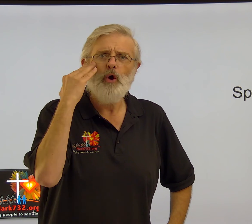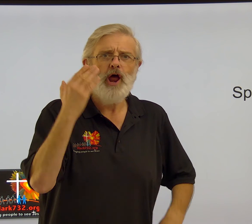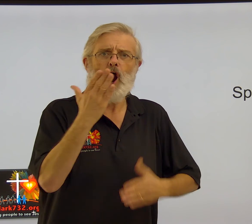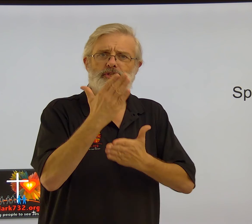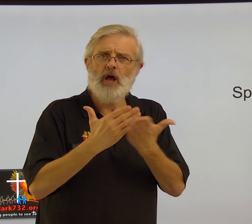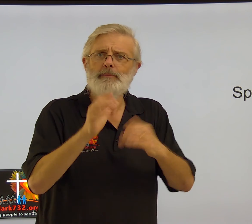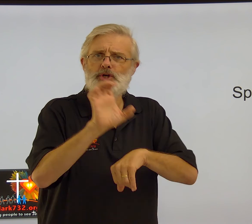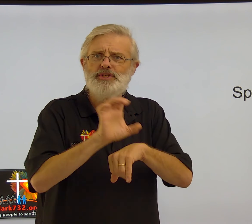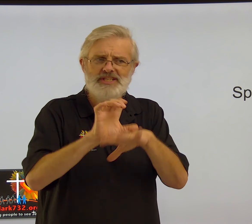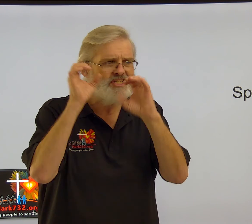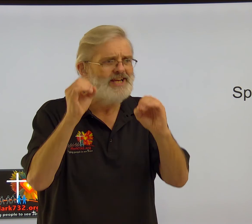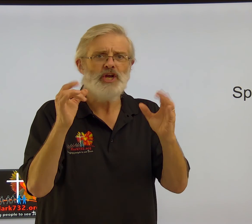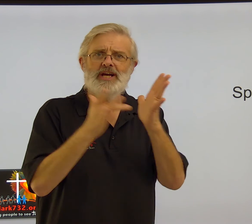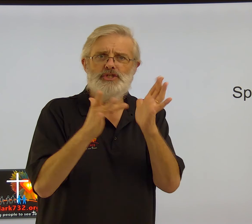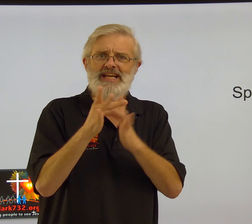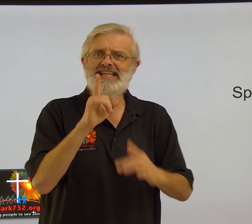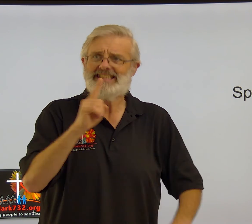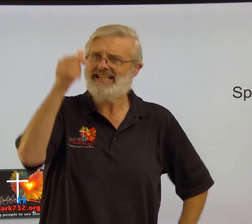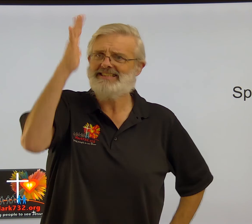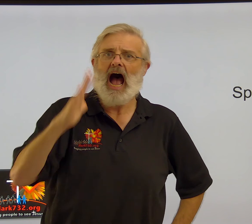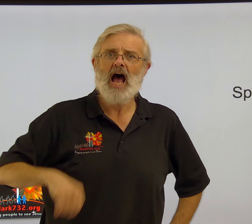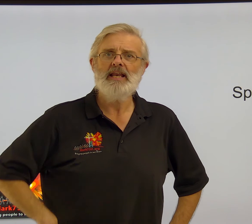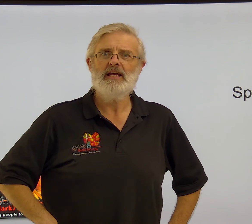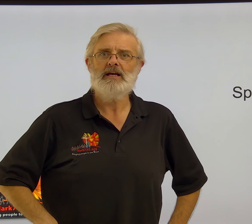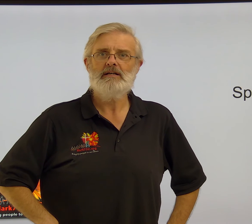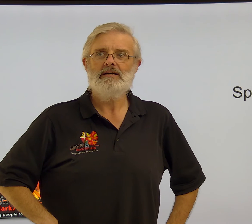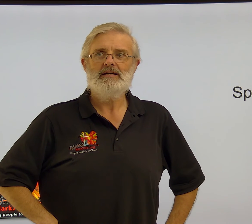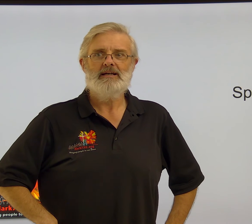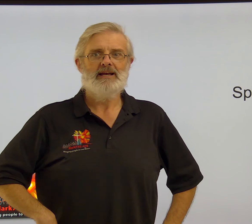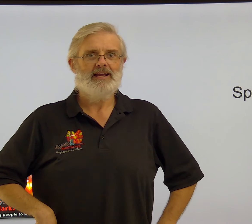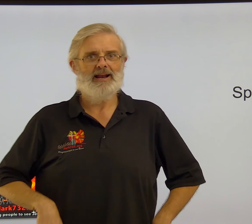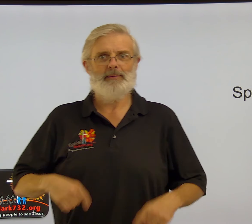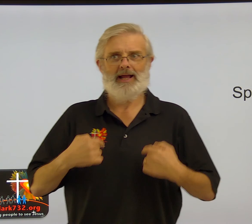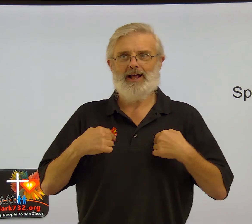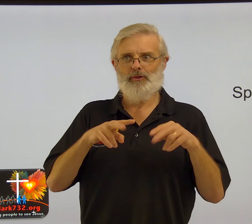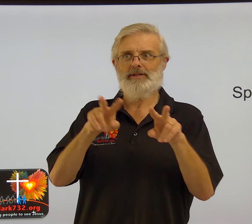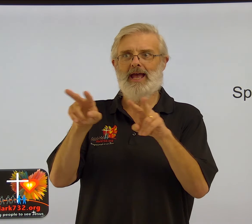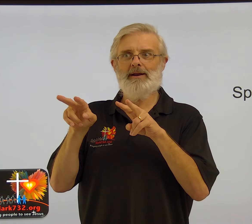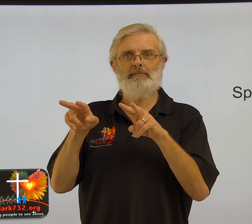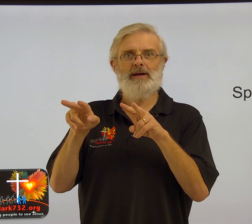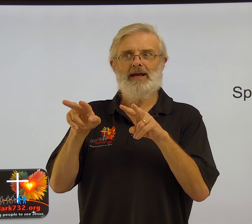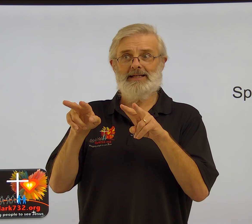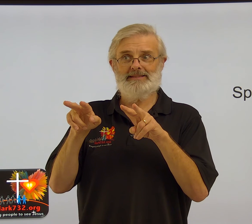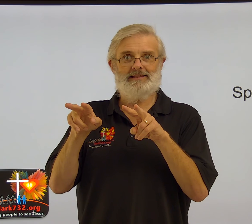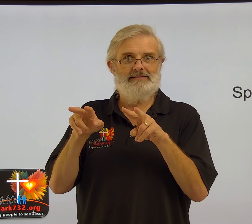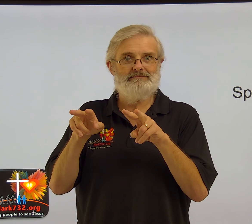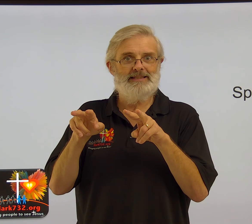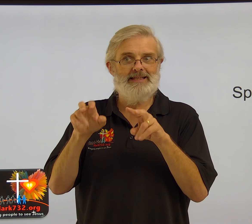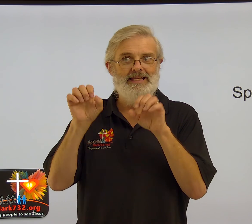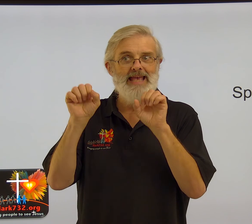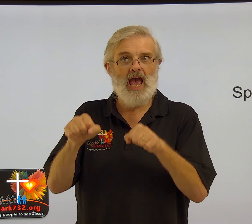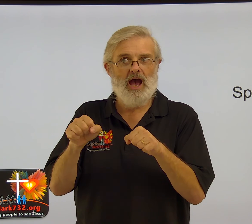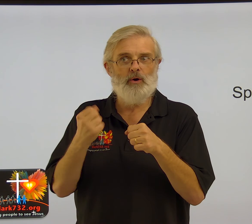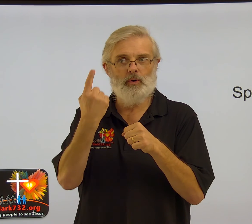are some churches teach Jesus is God? And I looked at them, I said, yeah,